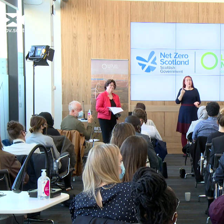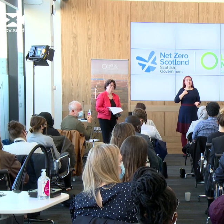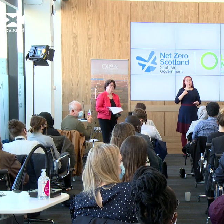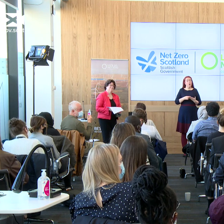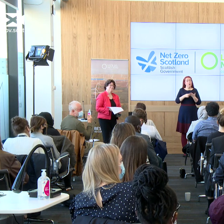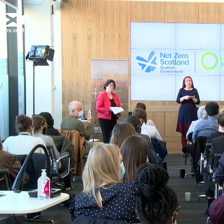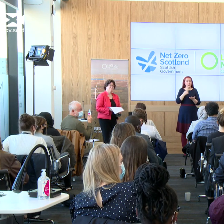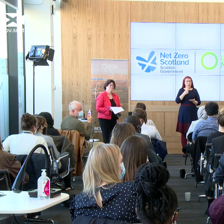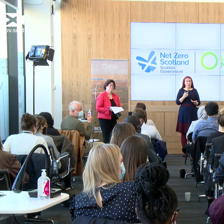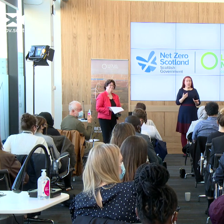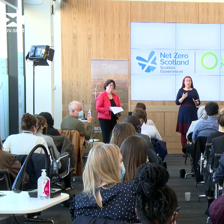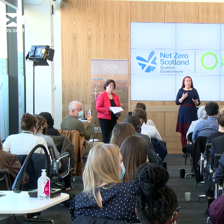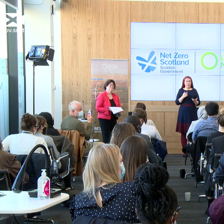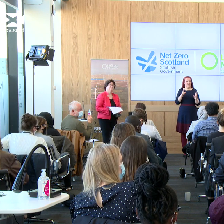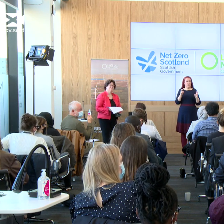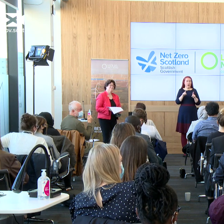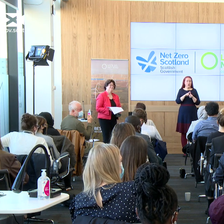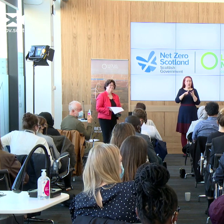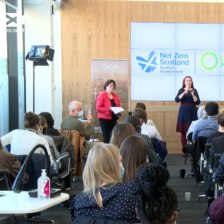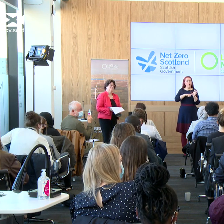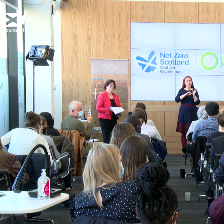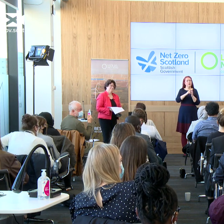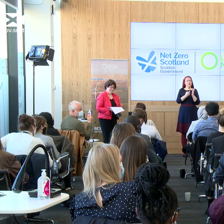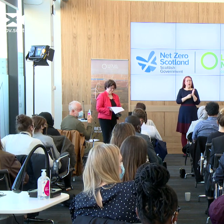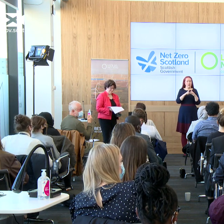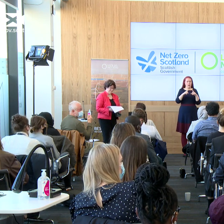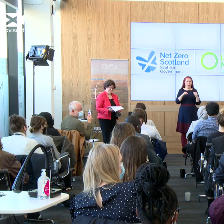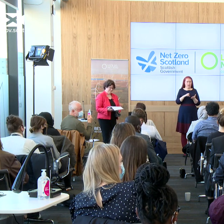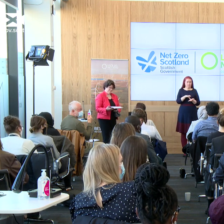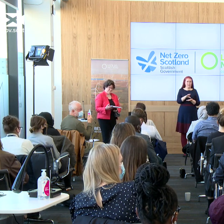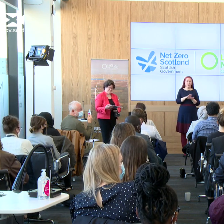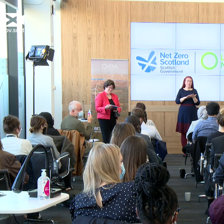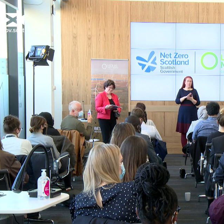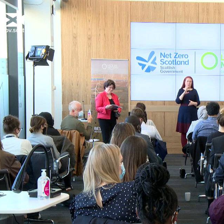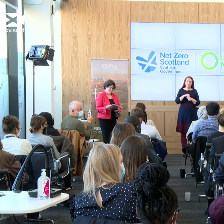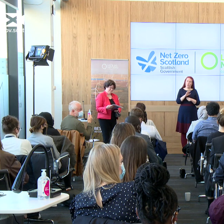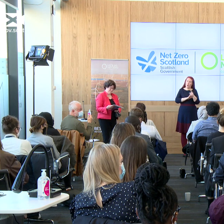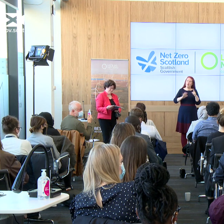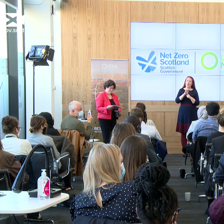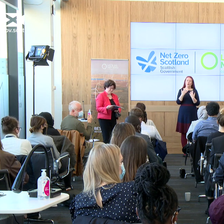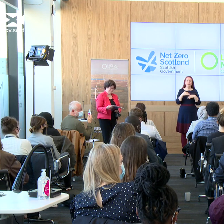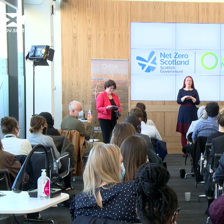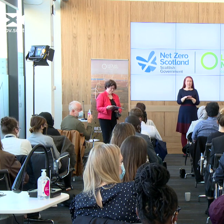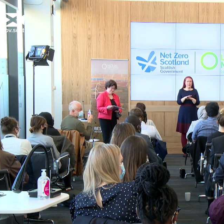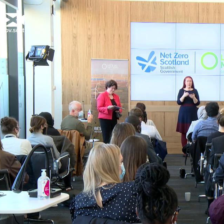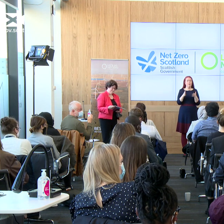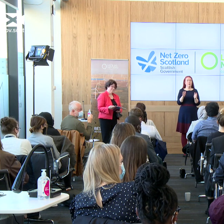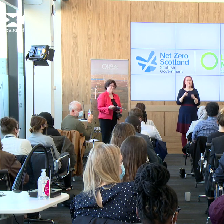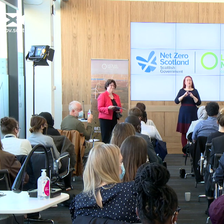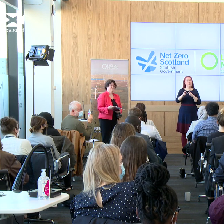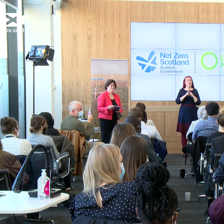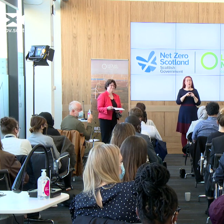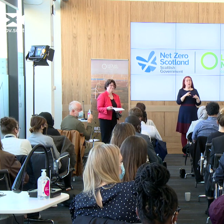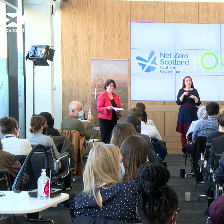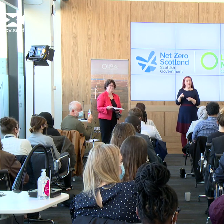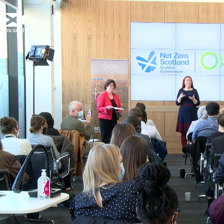was that an Oyster card for Scotland is introduced for a national integrated public transport system. We also